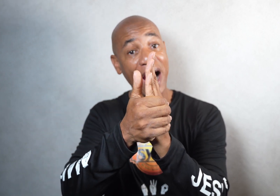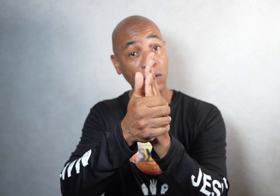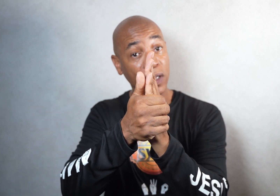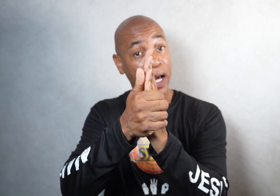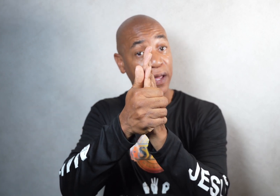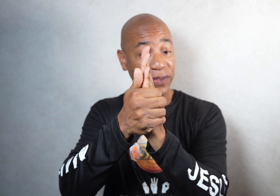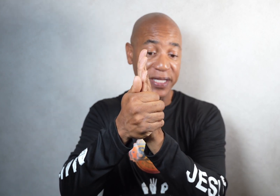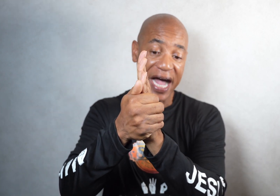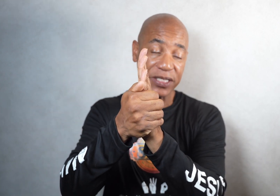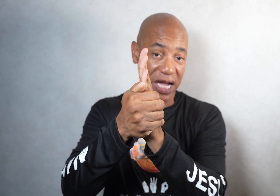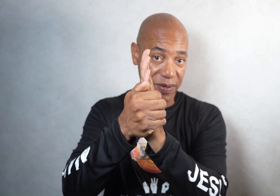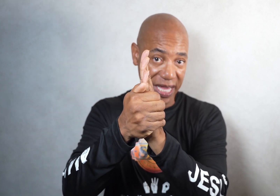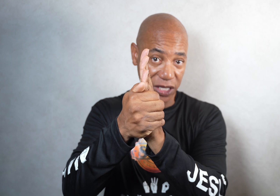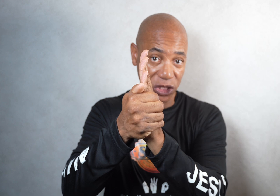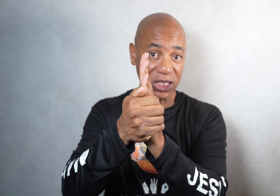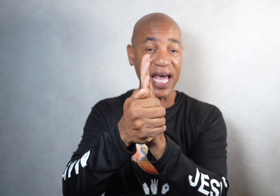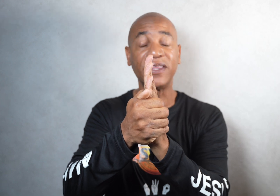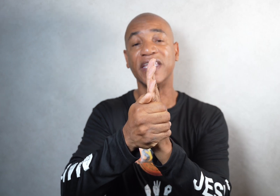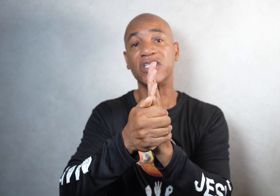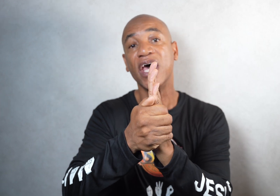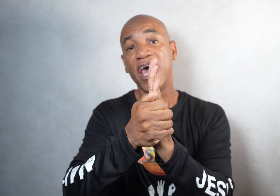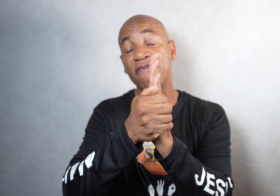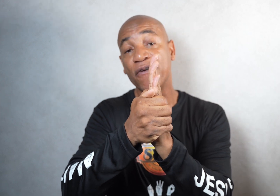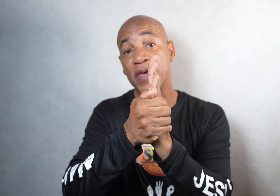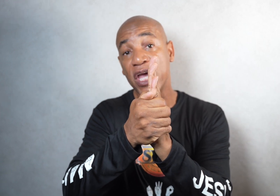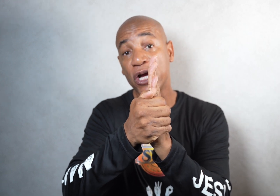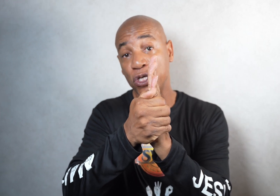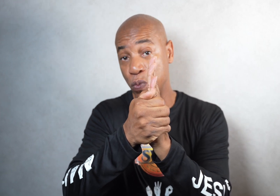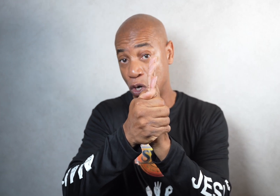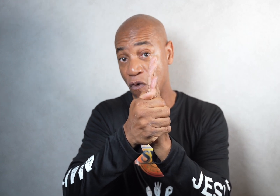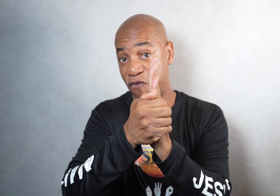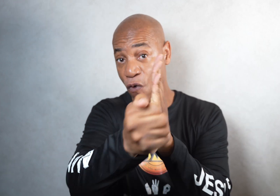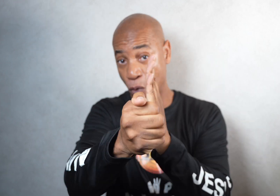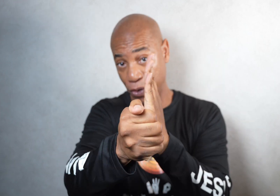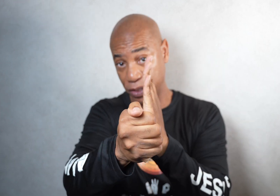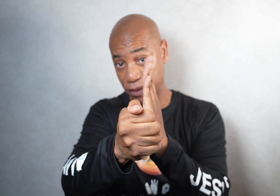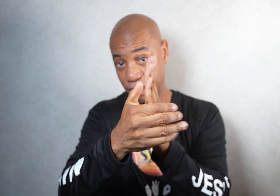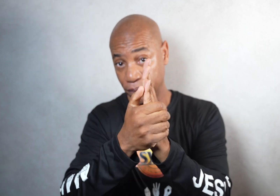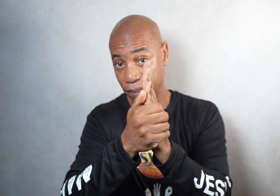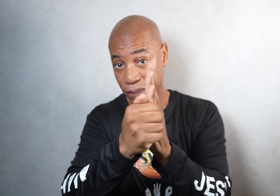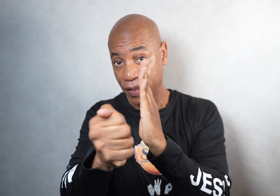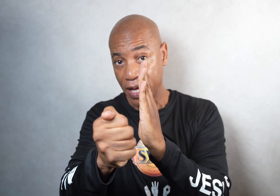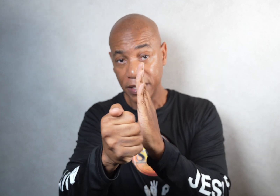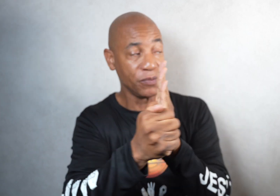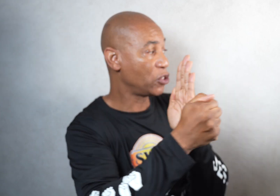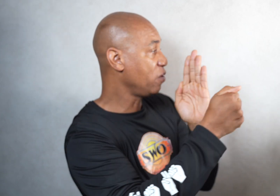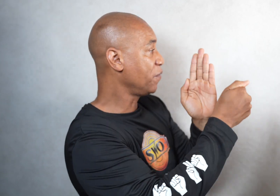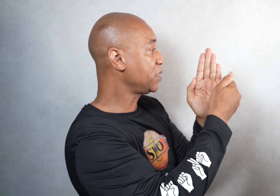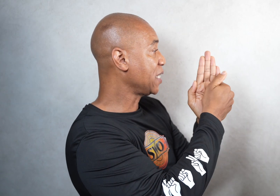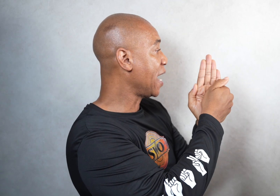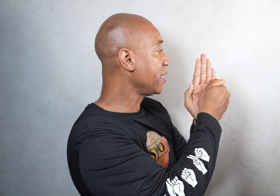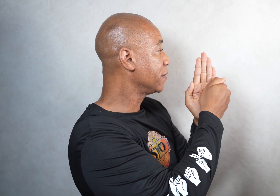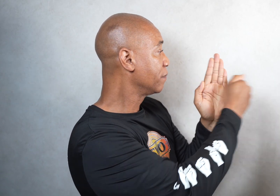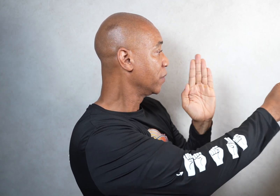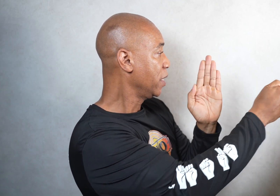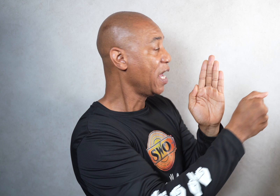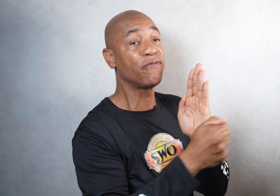around the non-dominant hand just like this, and from here you will go forward. Let me show you from the side and from the